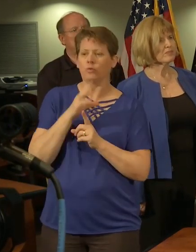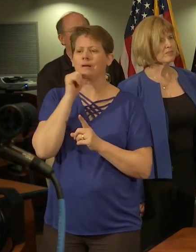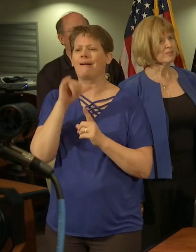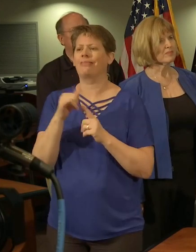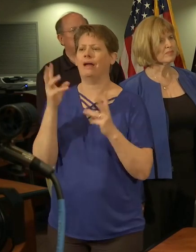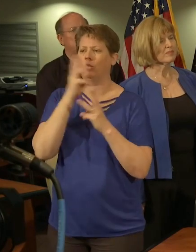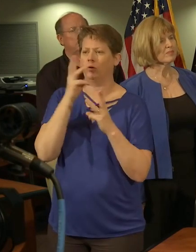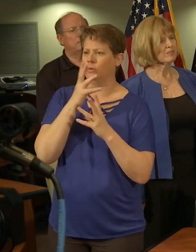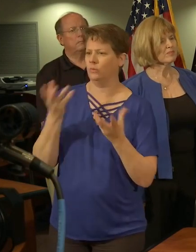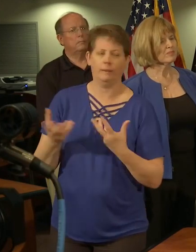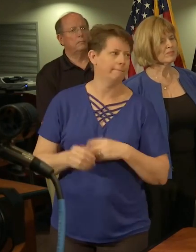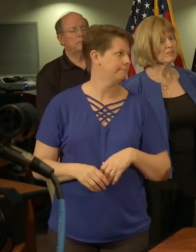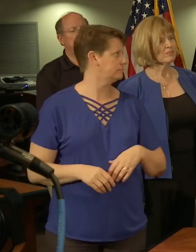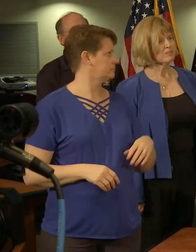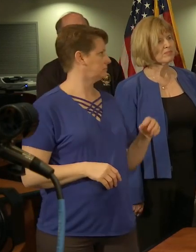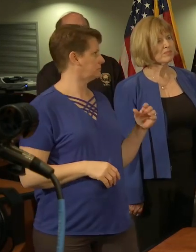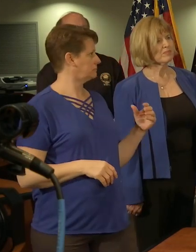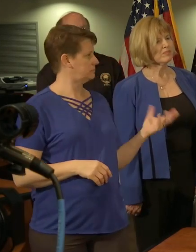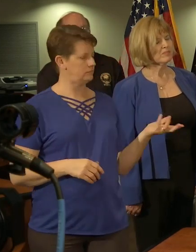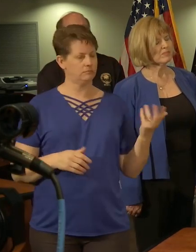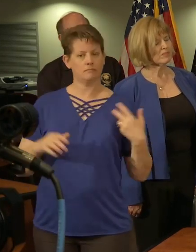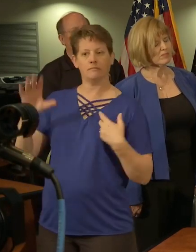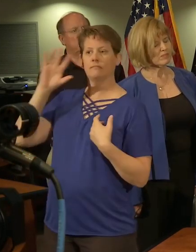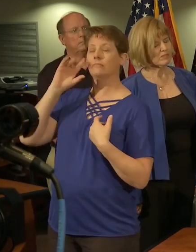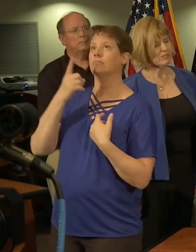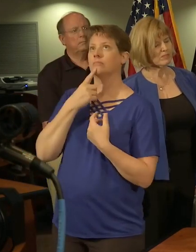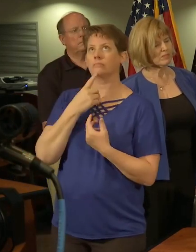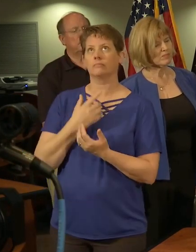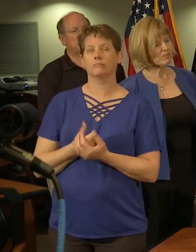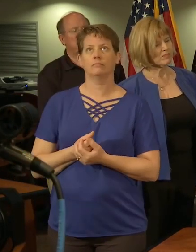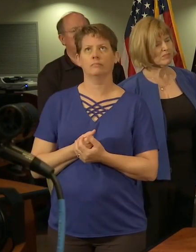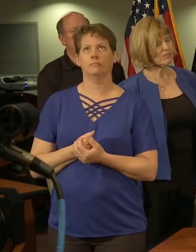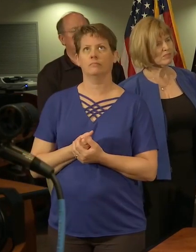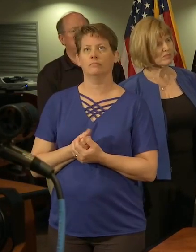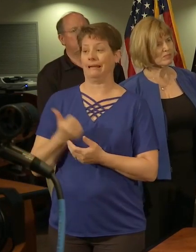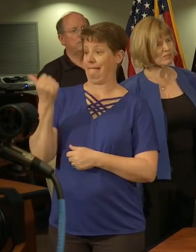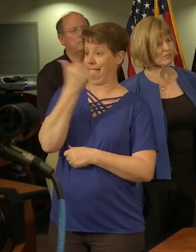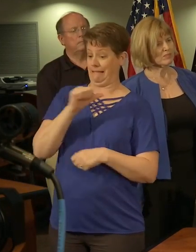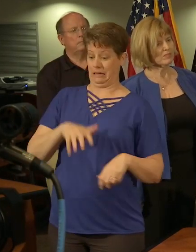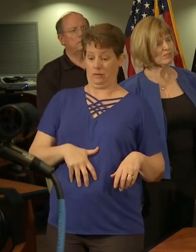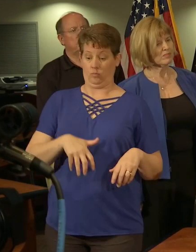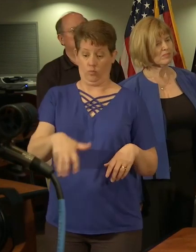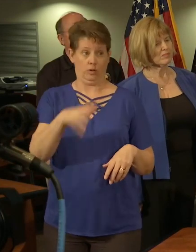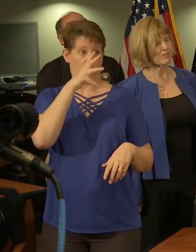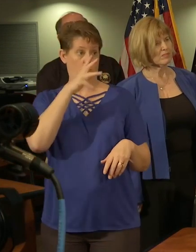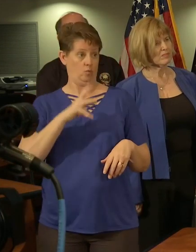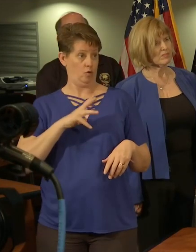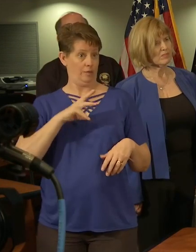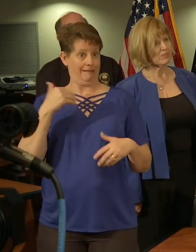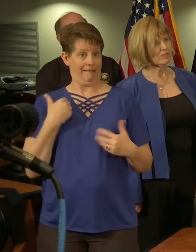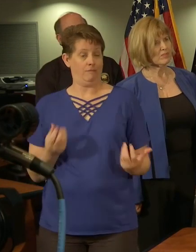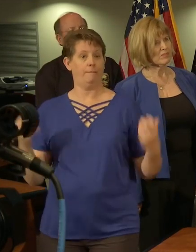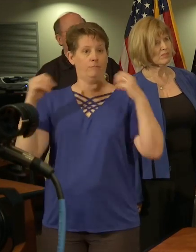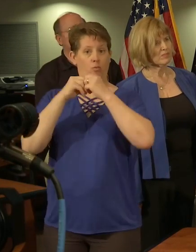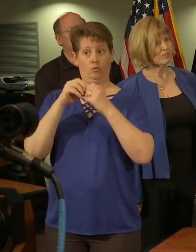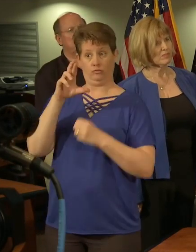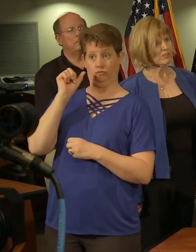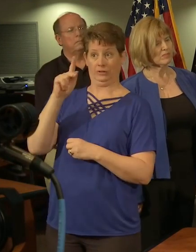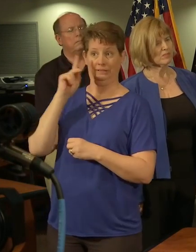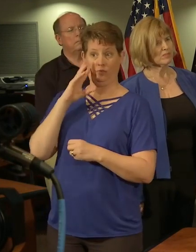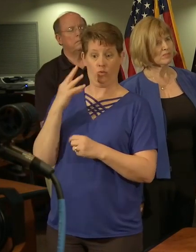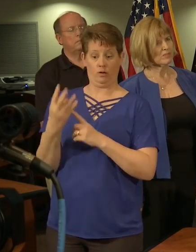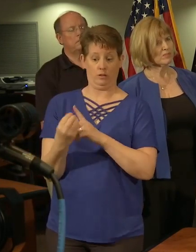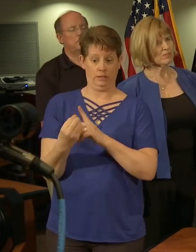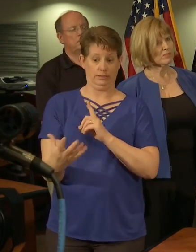as much a worry? I would say that that any pregnant woman is not at any increased risk for being